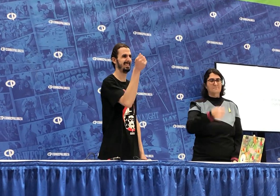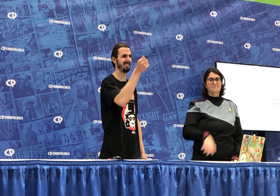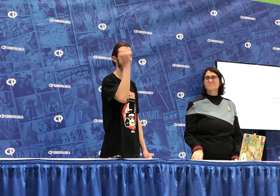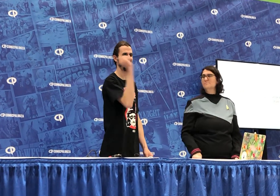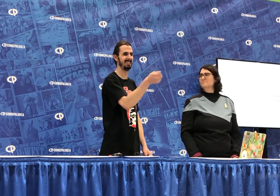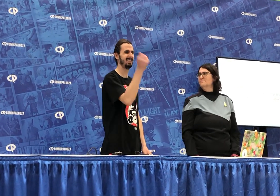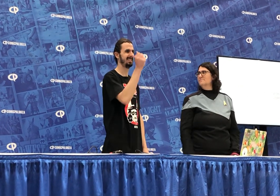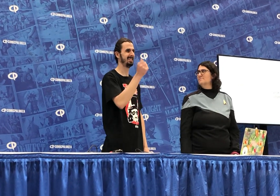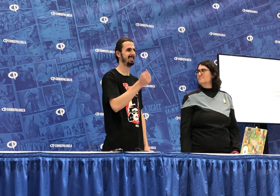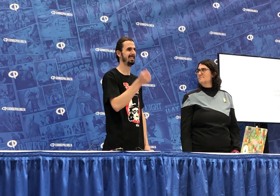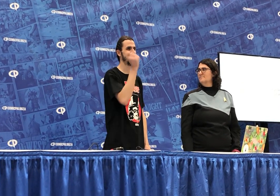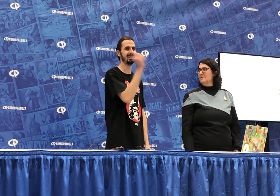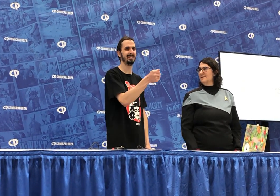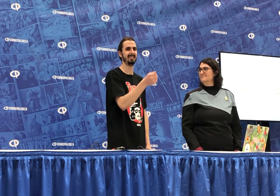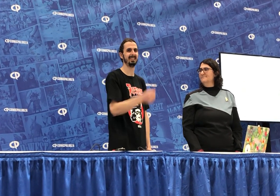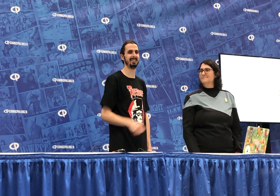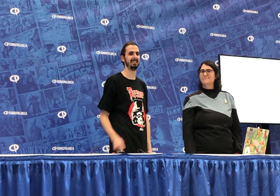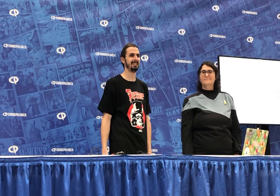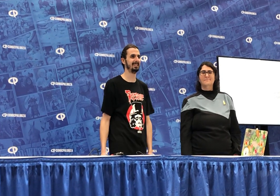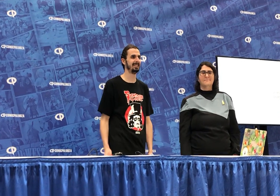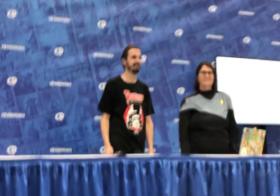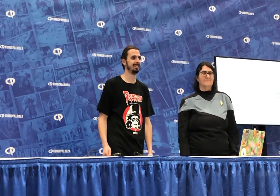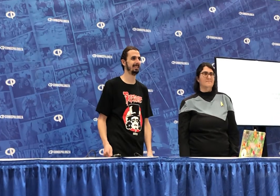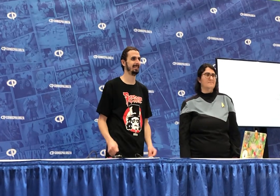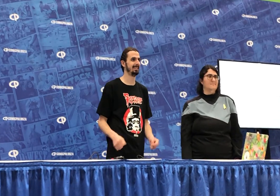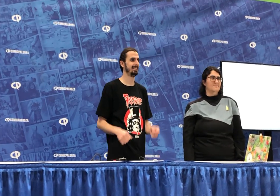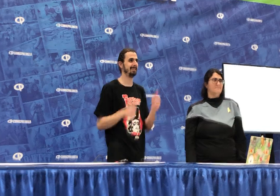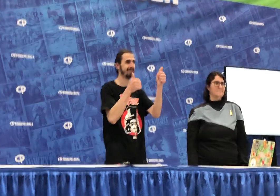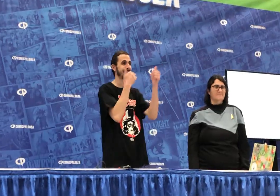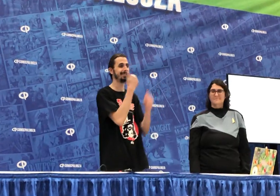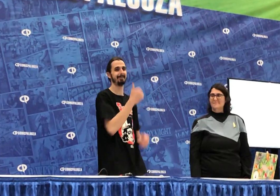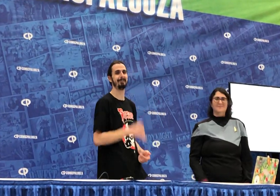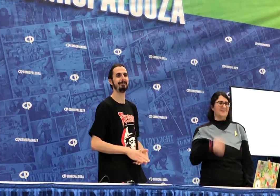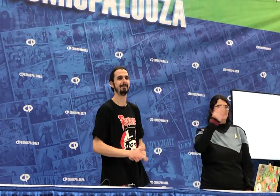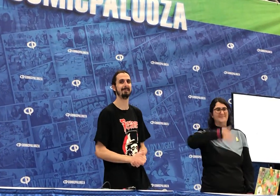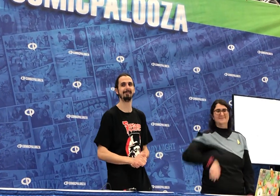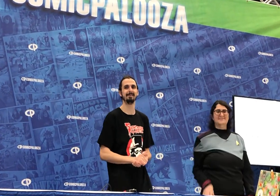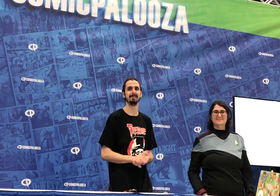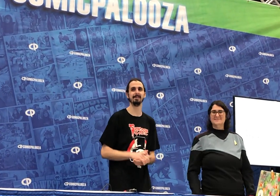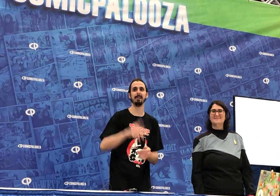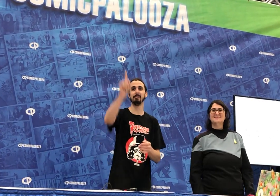Good. What else?